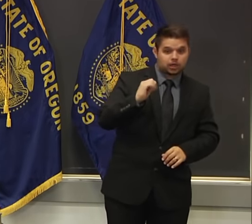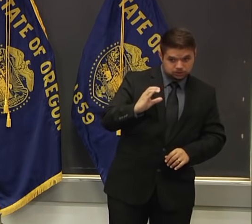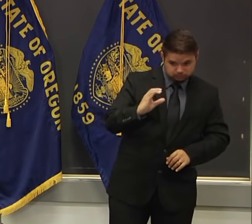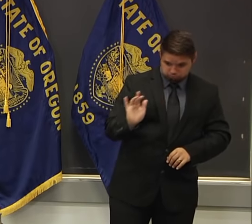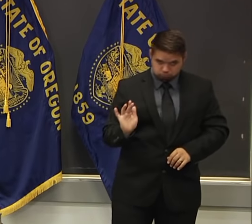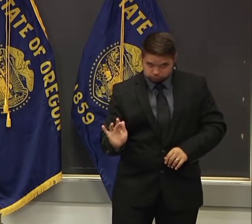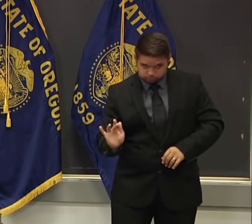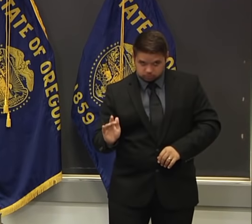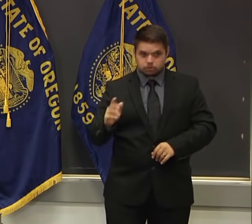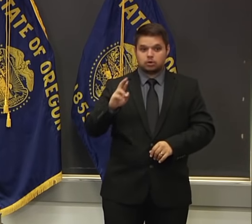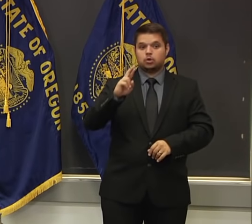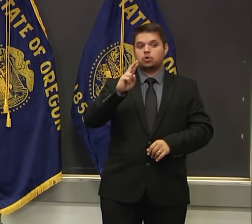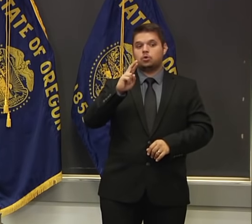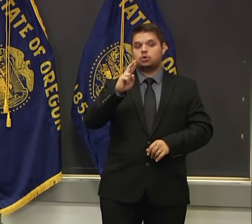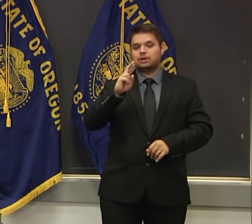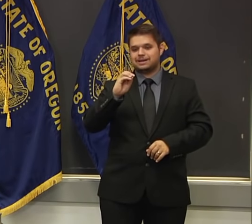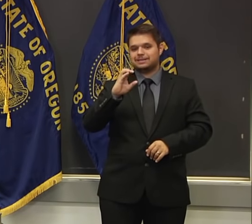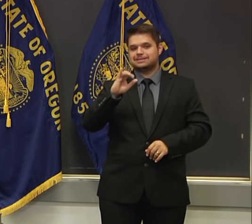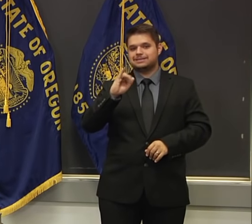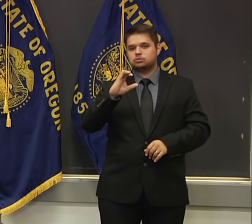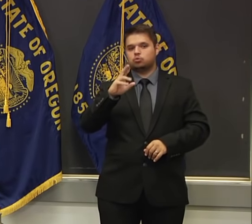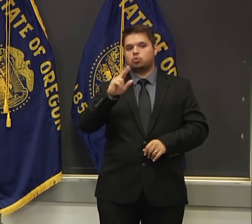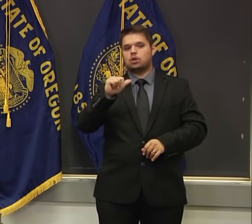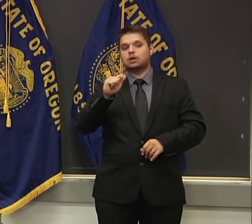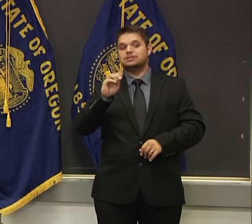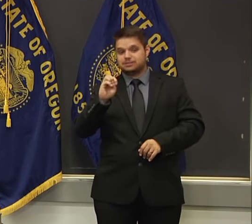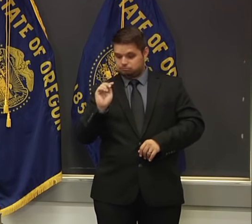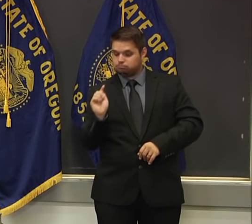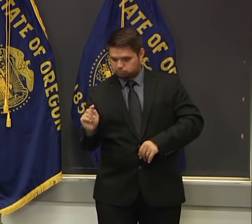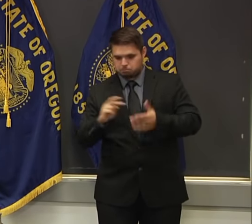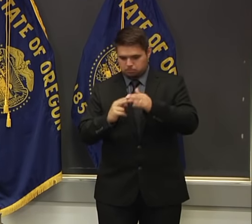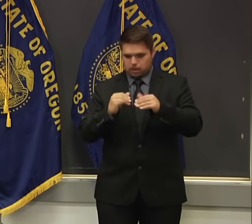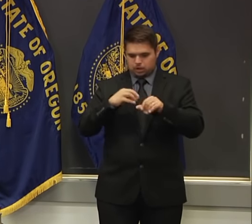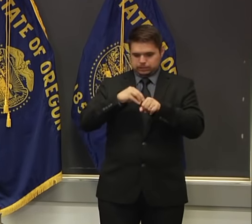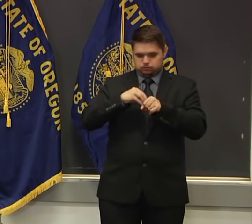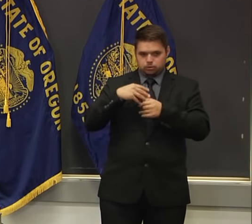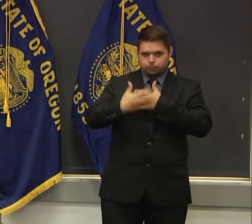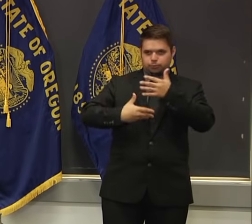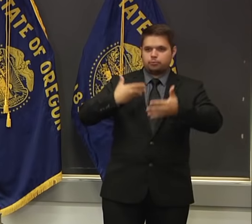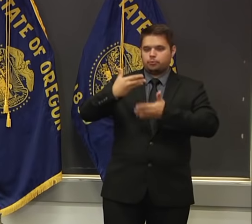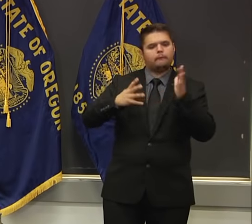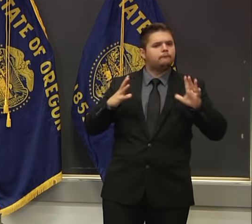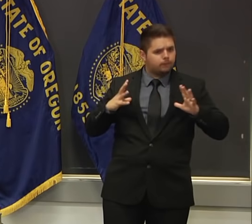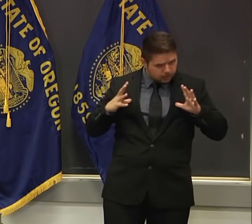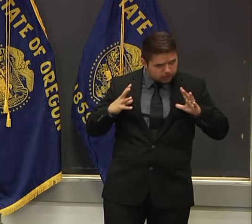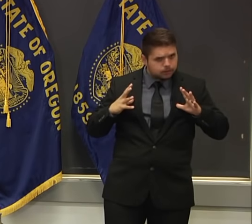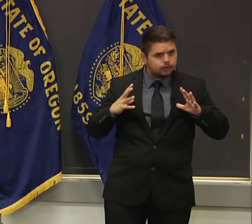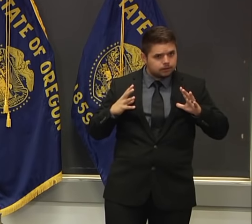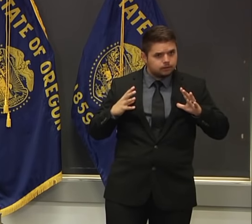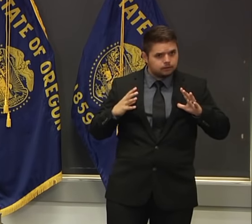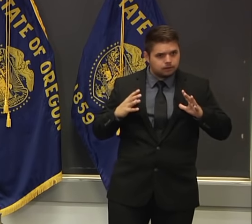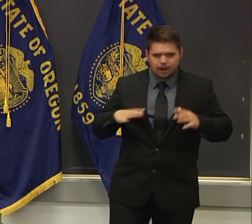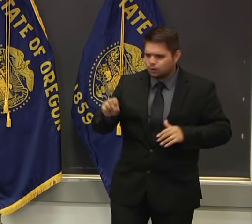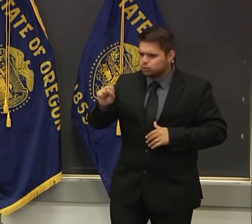quality inside the car compared to the outdoor air. Susan asks, how dangerous is the high